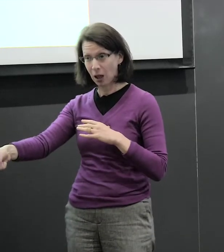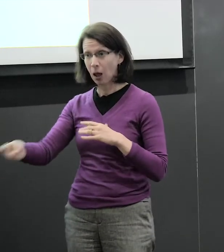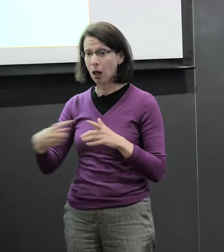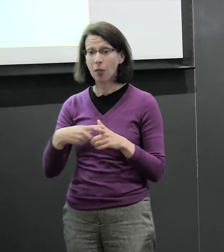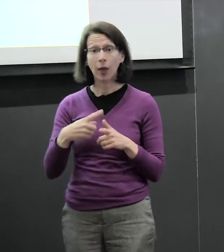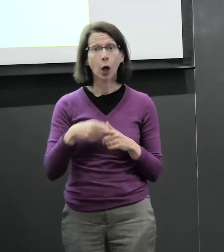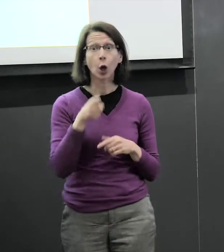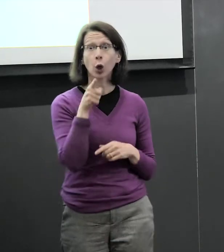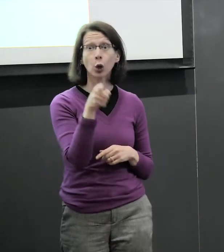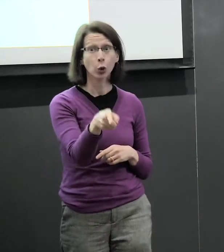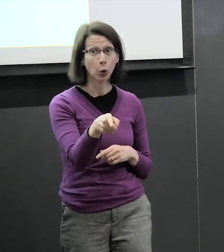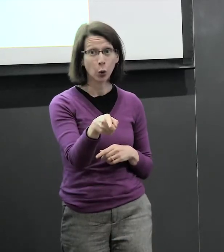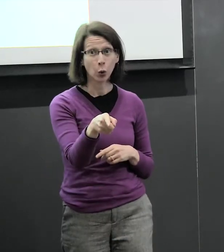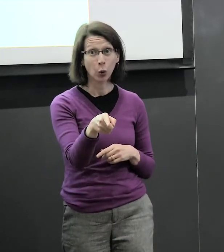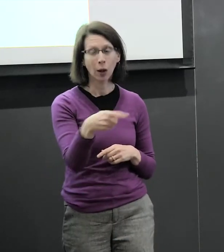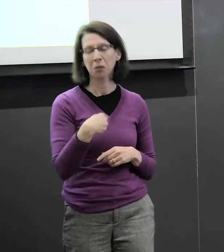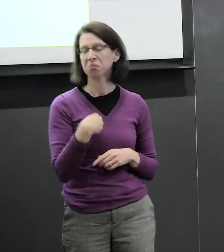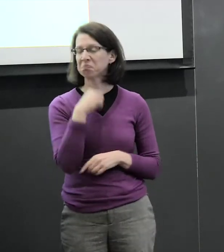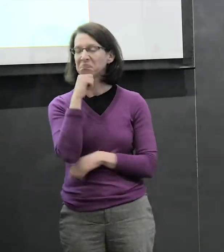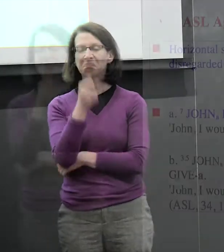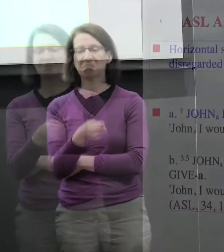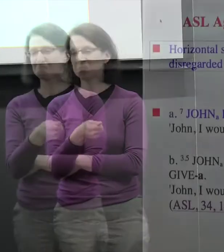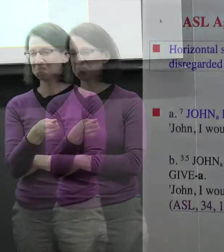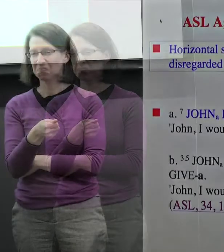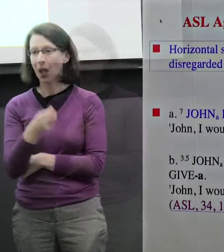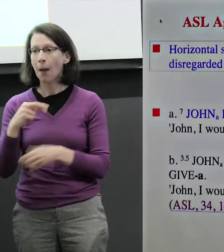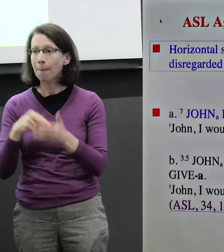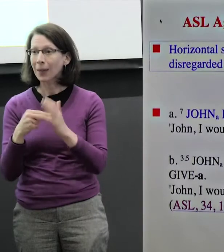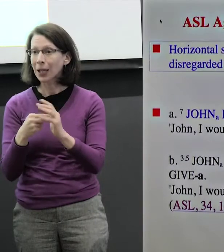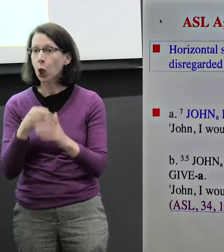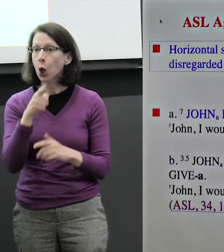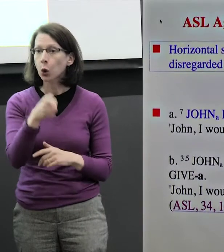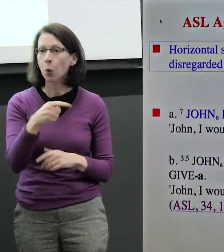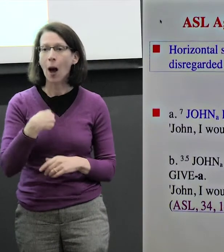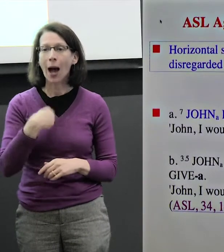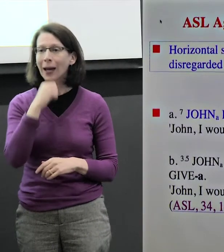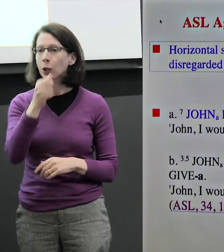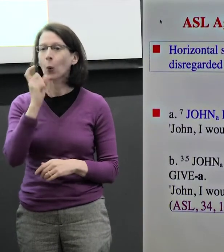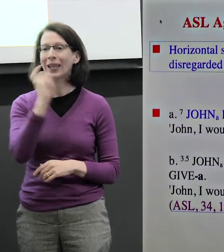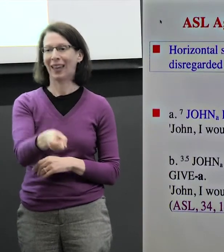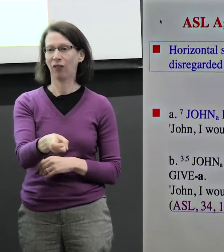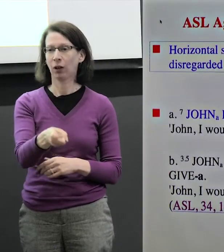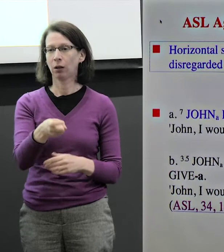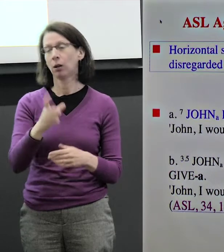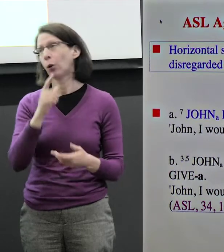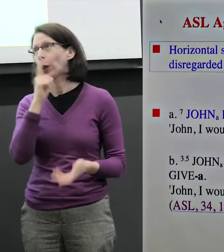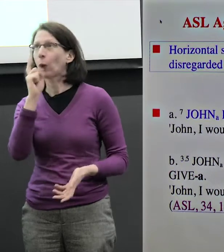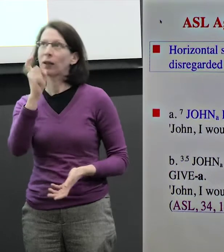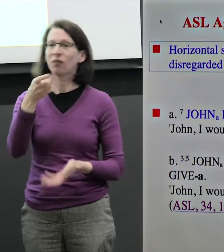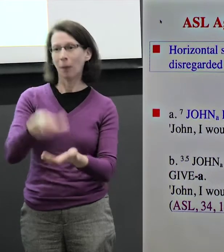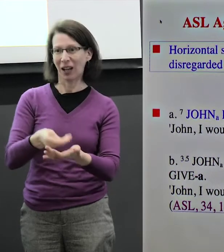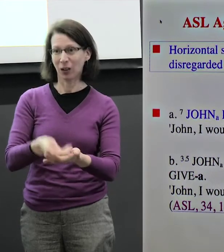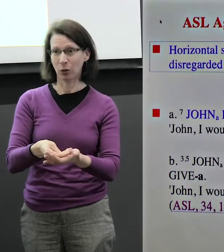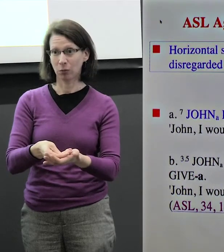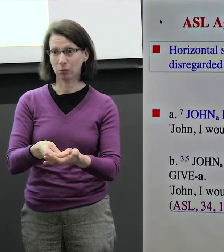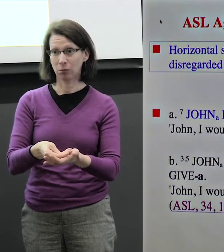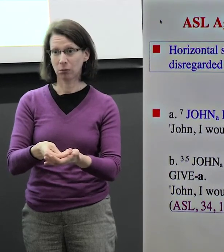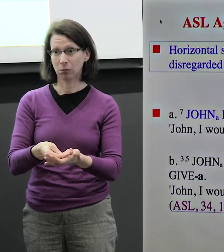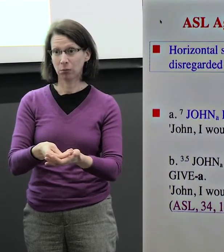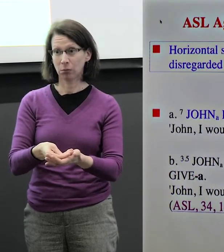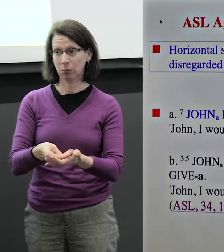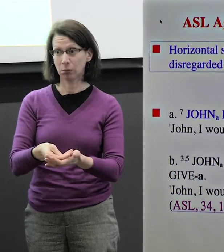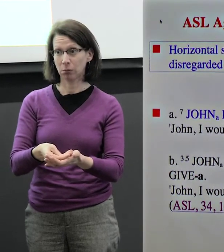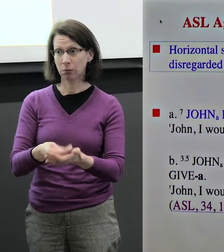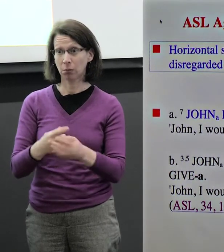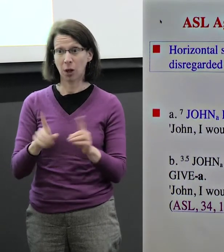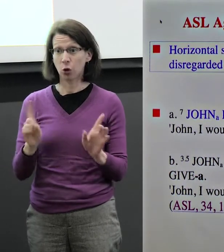you, I not, it means you I don't give, or you I don't give money to. And this is